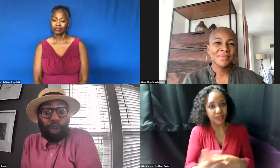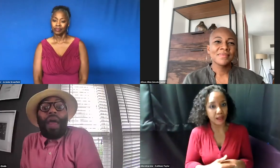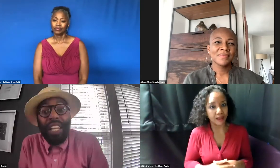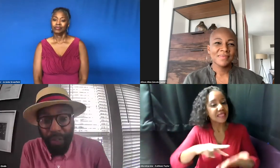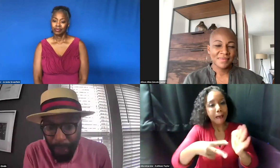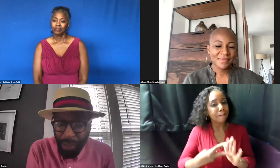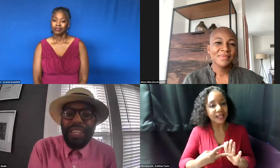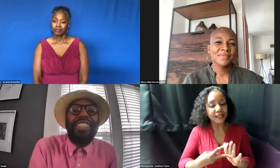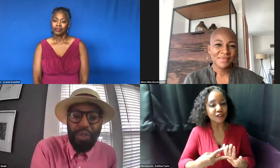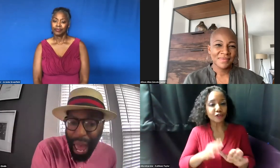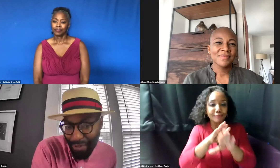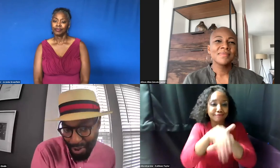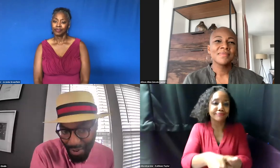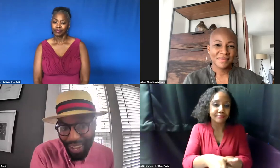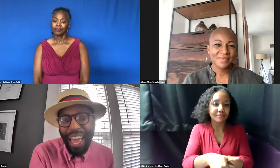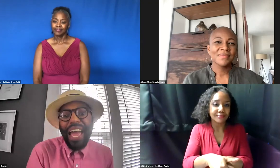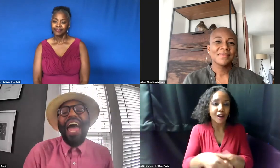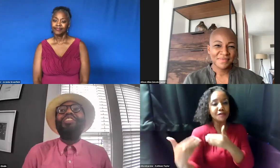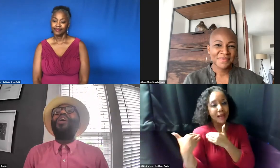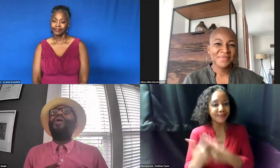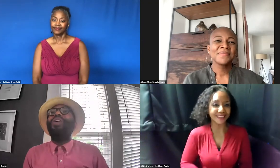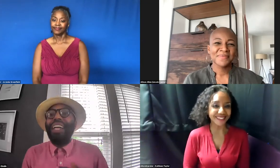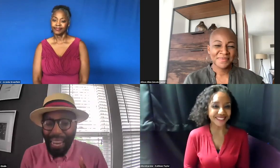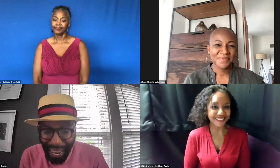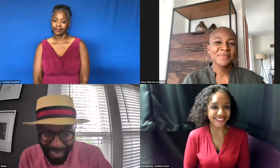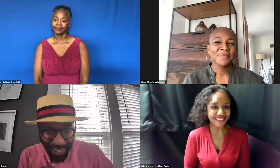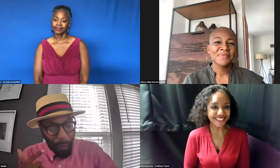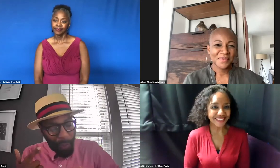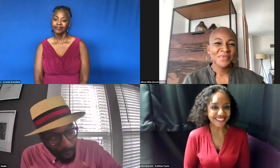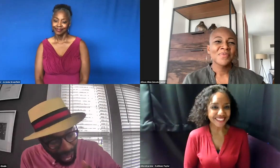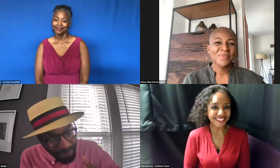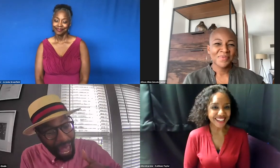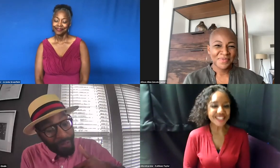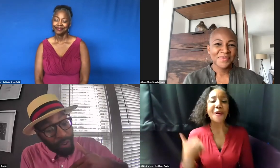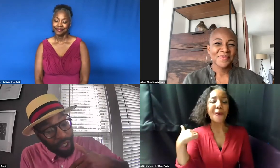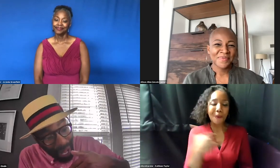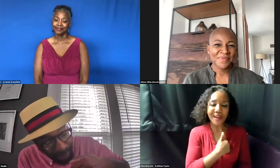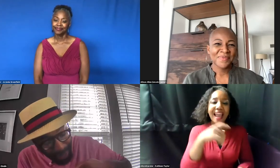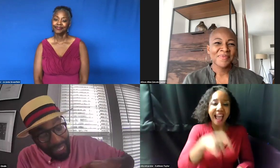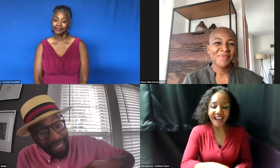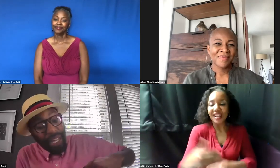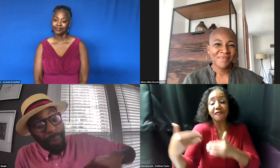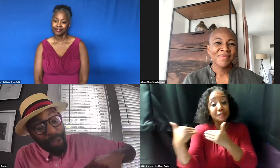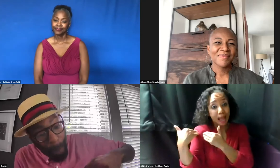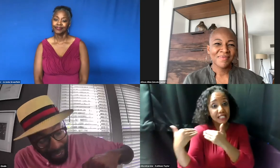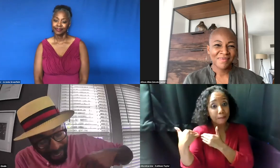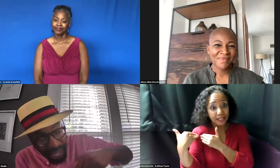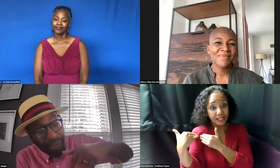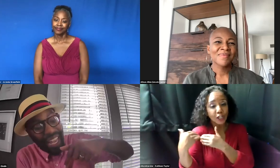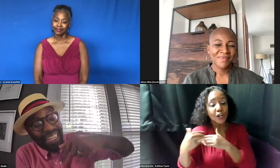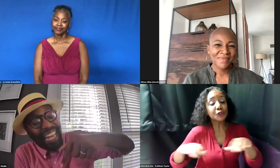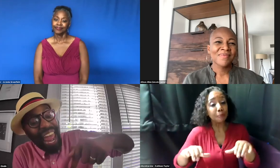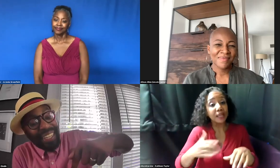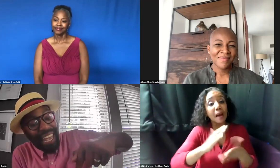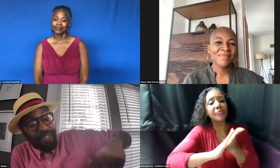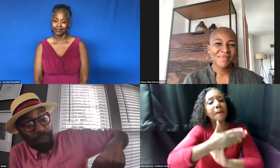you're betraying the responsibilities that you have on you. And so, like, you know, we all have to have a responsibility to be our best selves